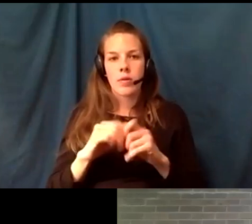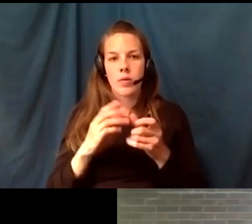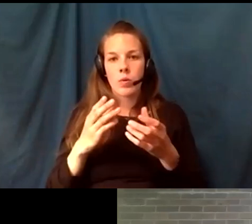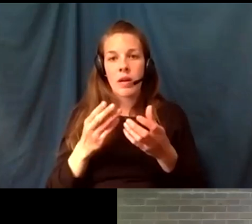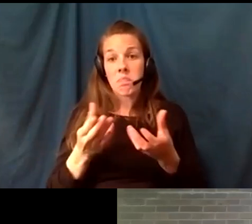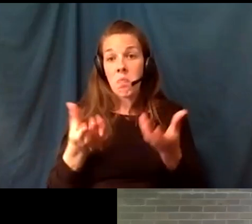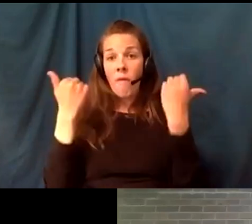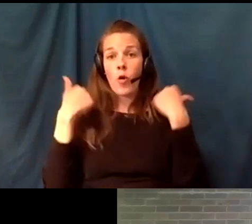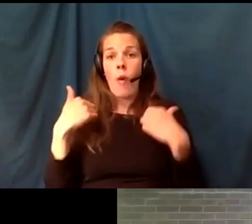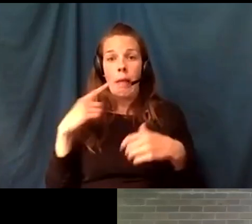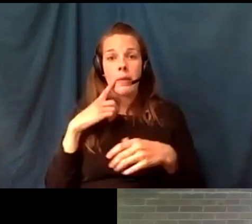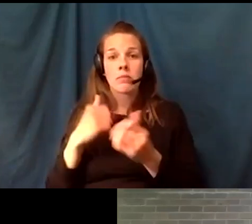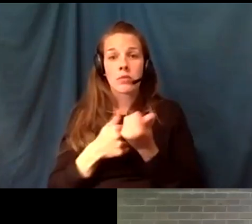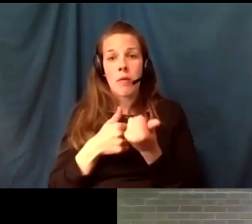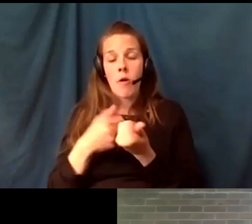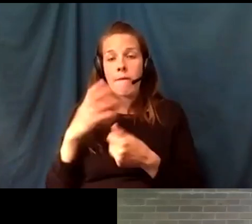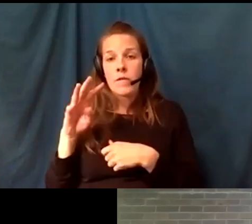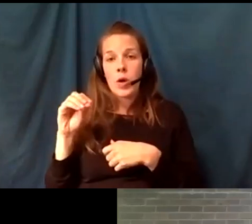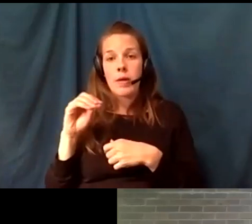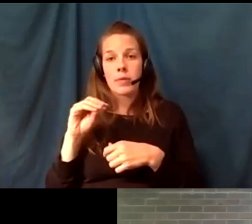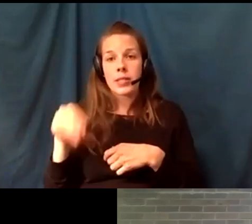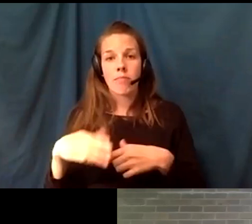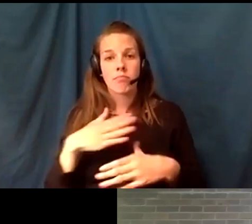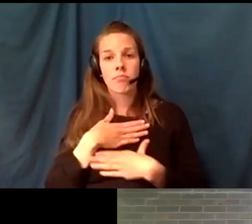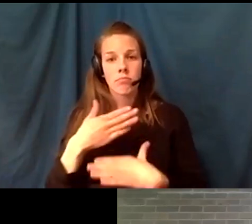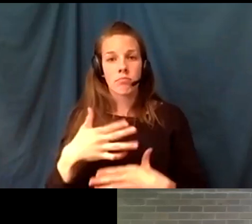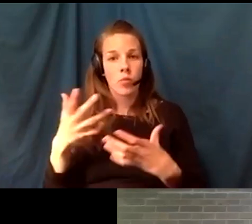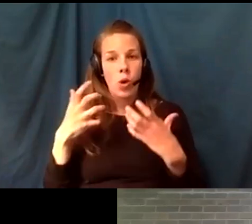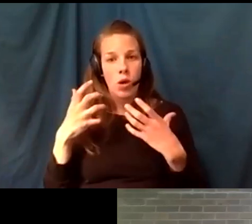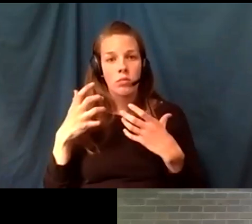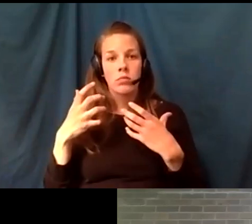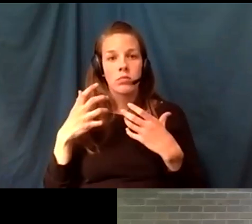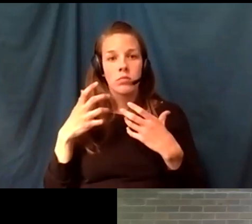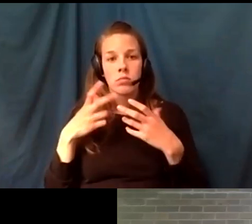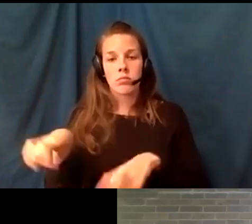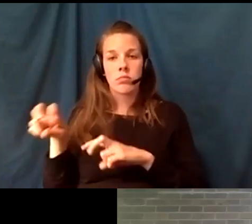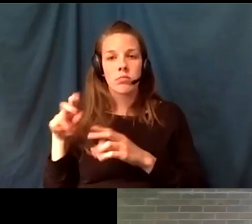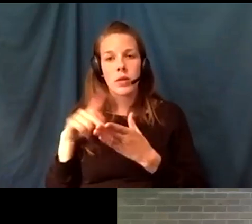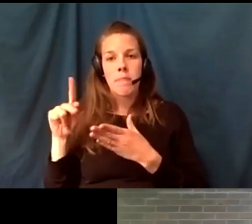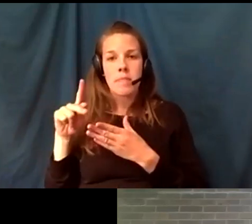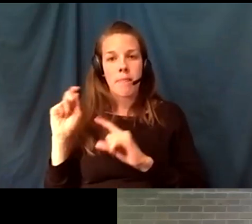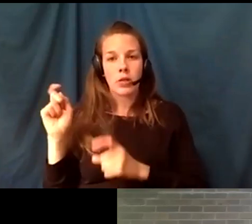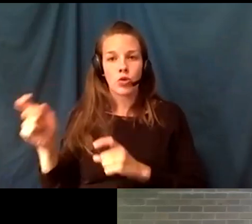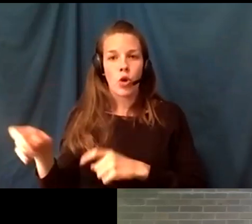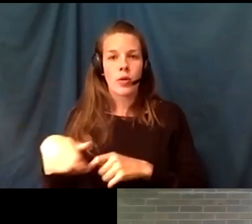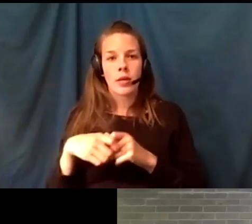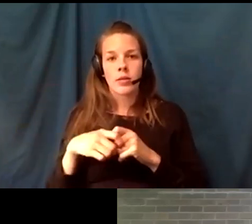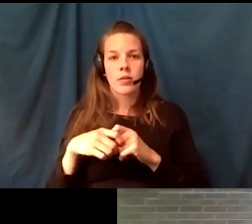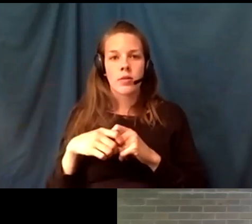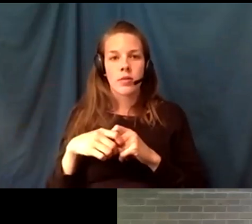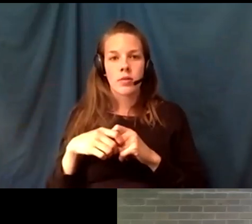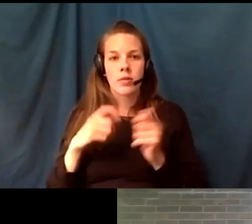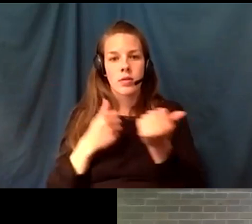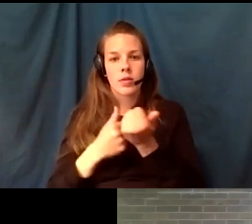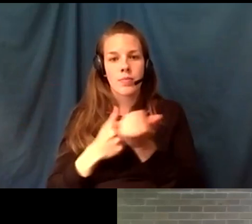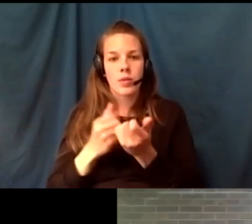We had about 40% of people who willingly wanted to convert their payment to a donation and support some of